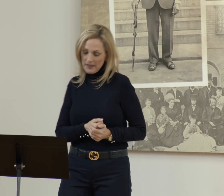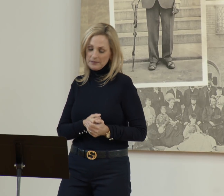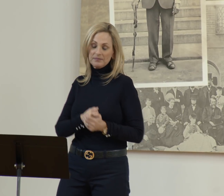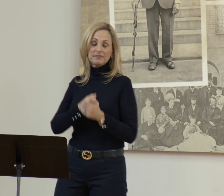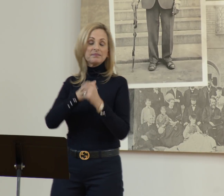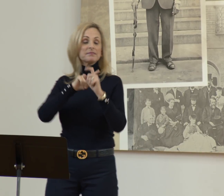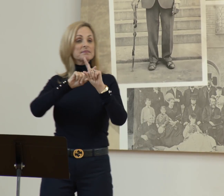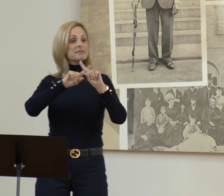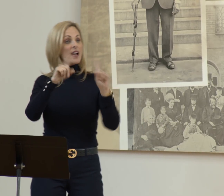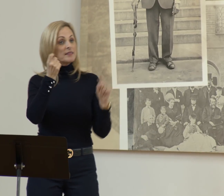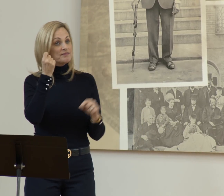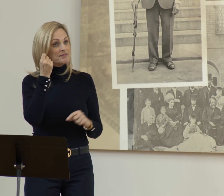That response stuck with me.